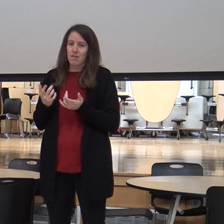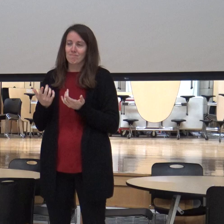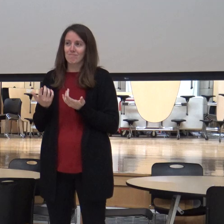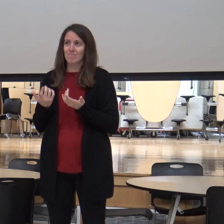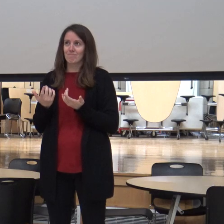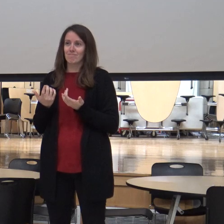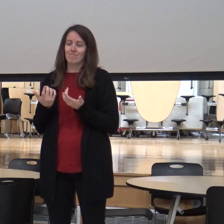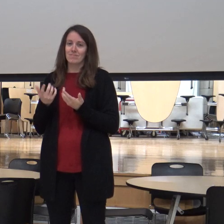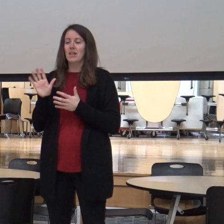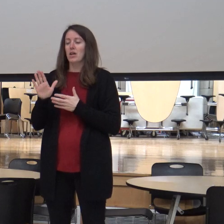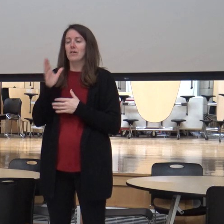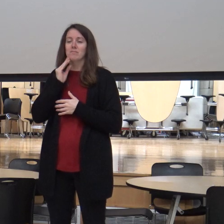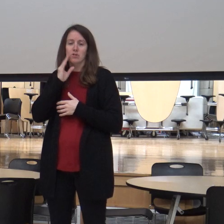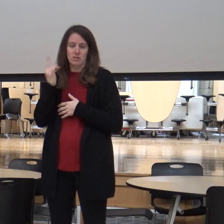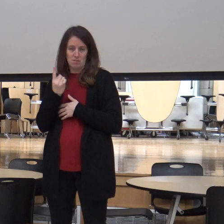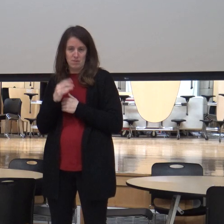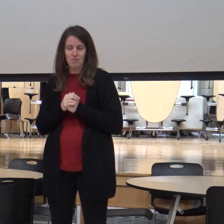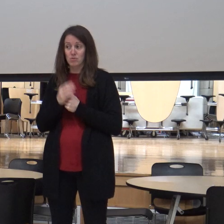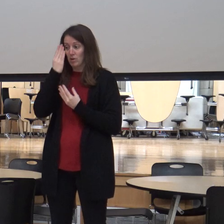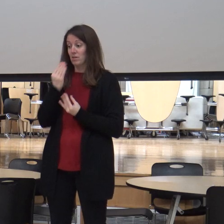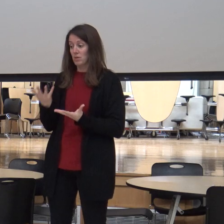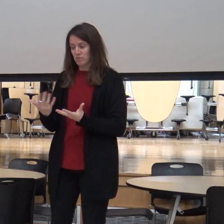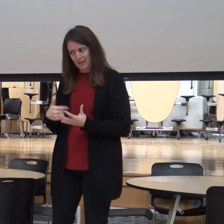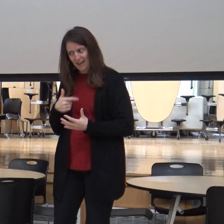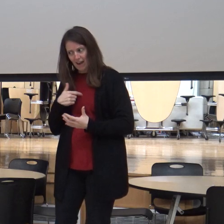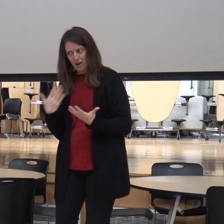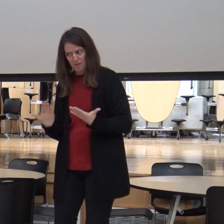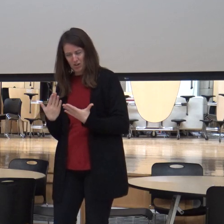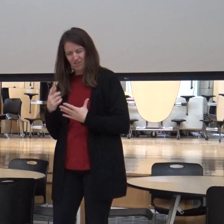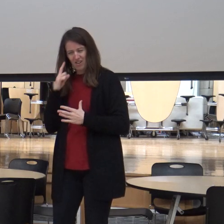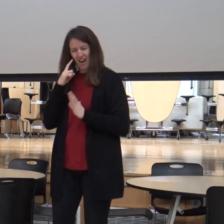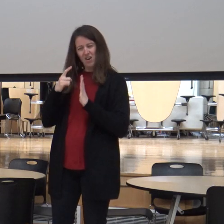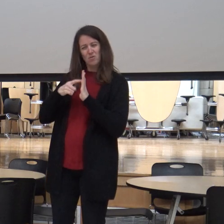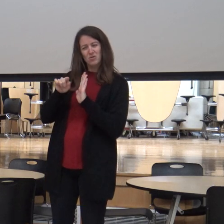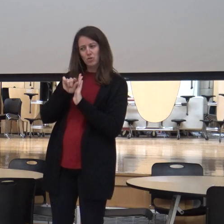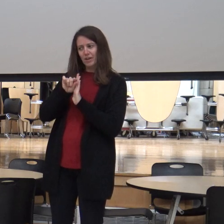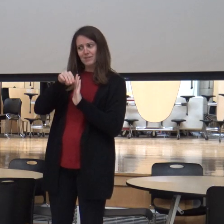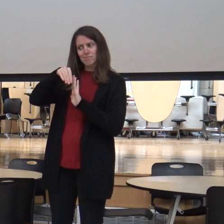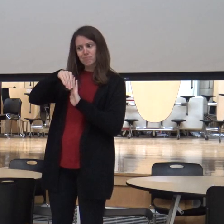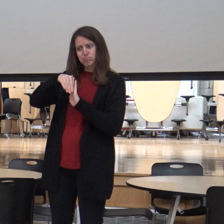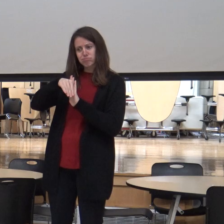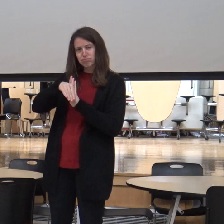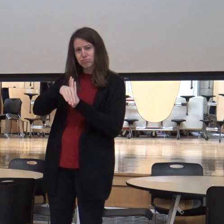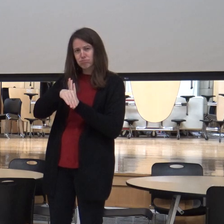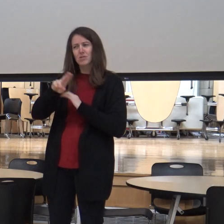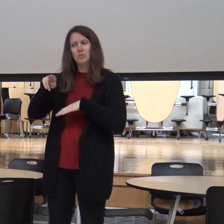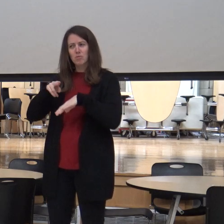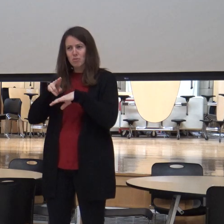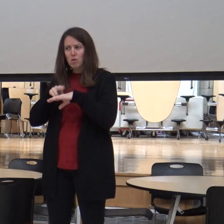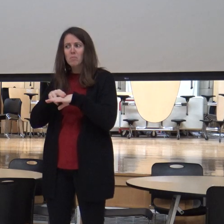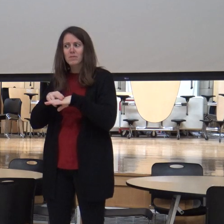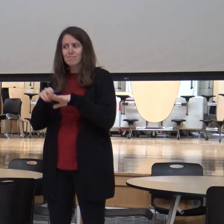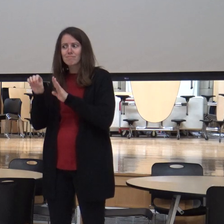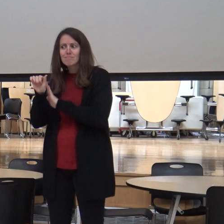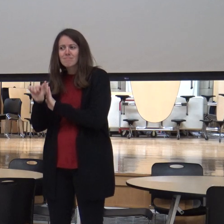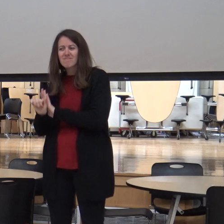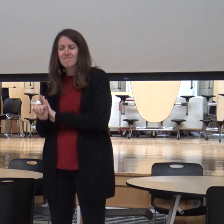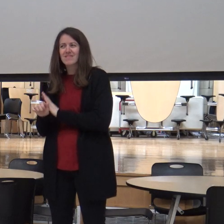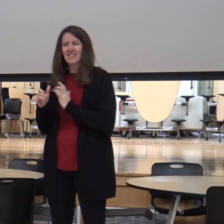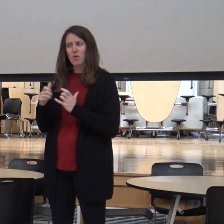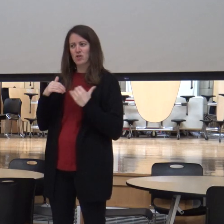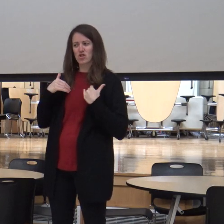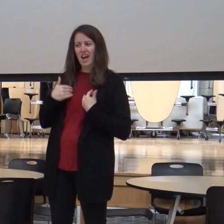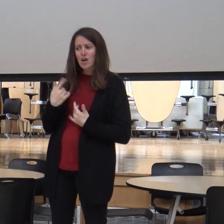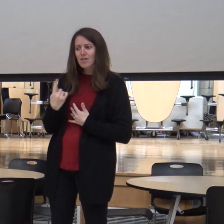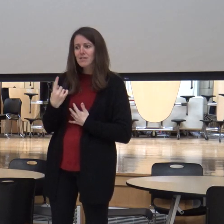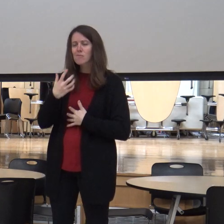whatever happens. One, I'm there for you. I notice your grades are slipping. You're normally doing really well. You're tired all the time, grumpy. Your